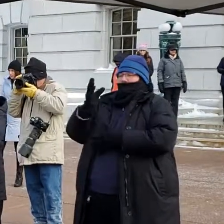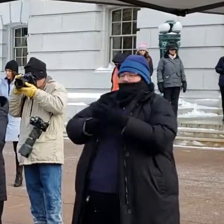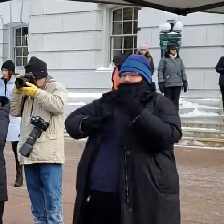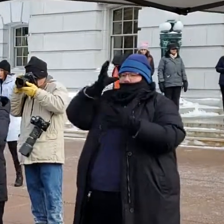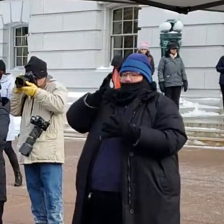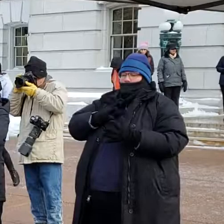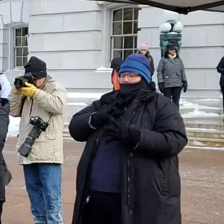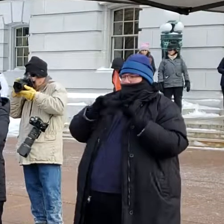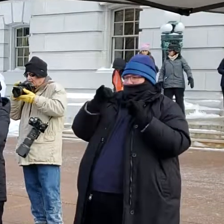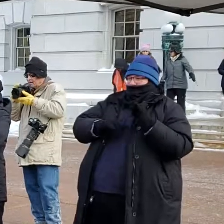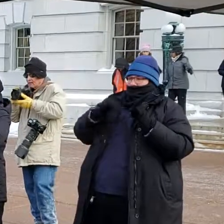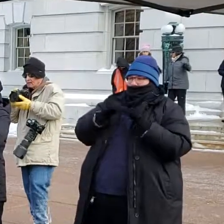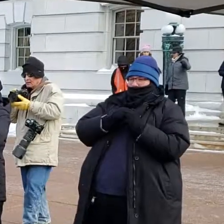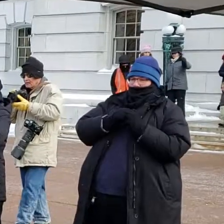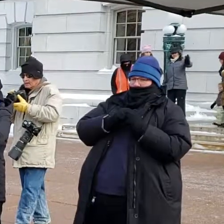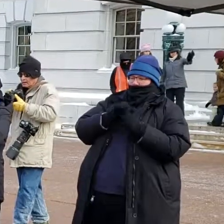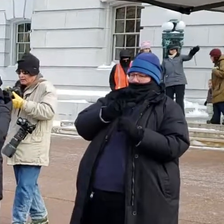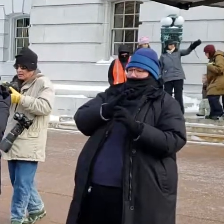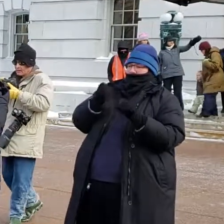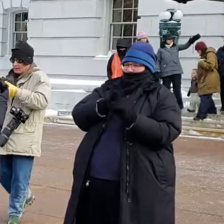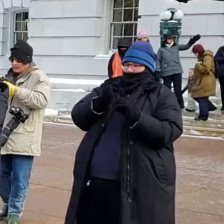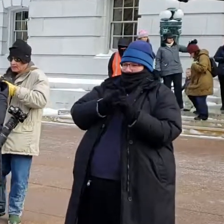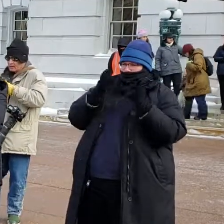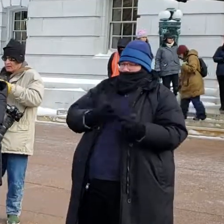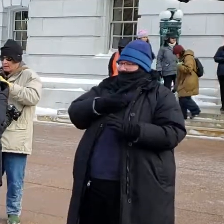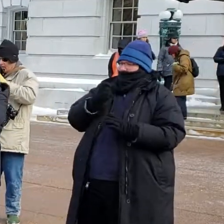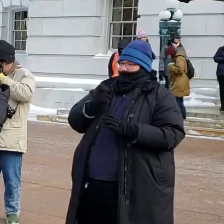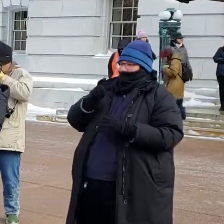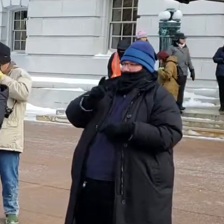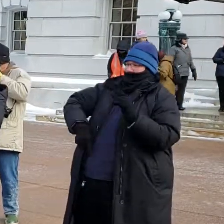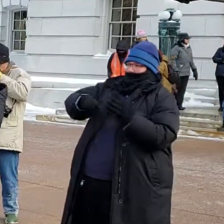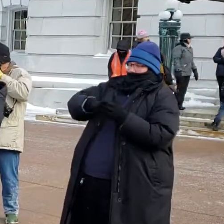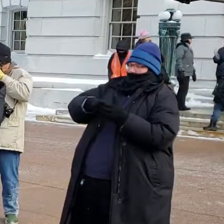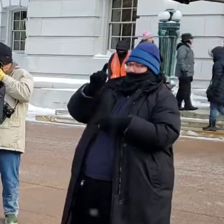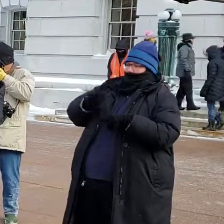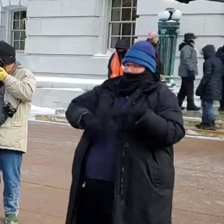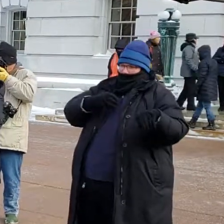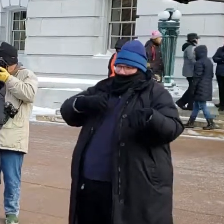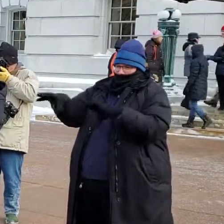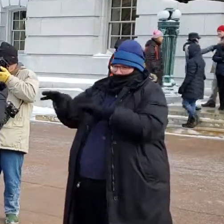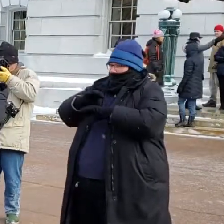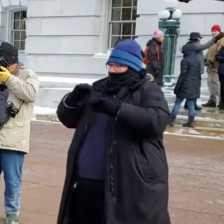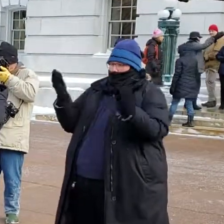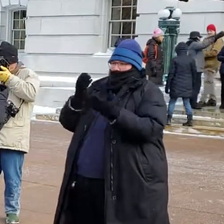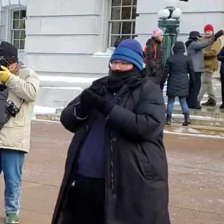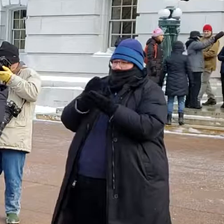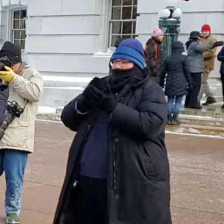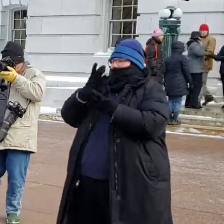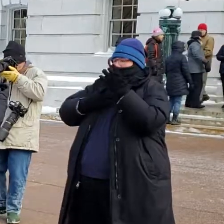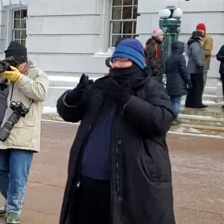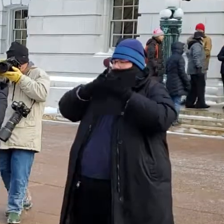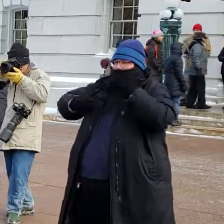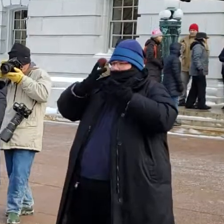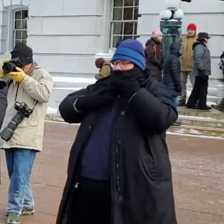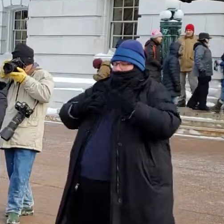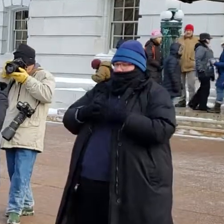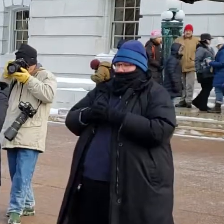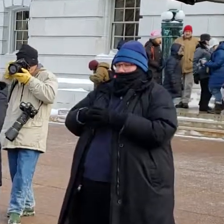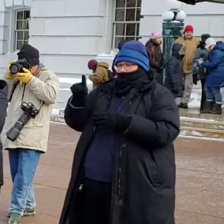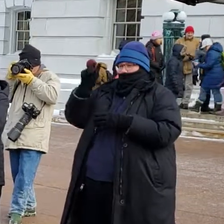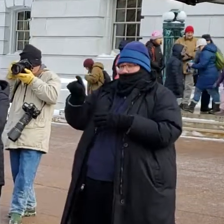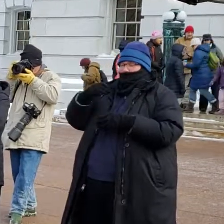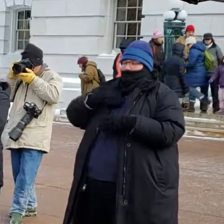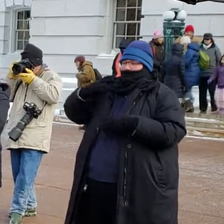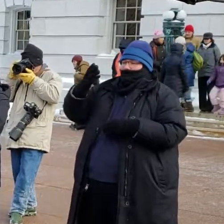And finally, Badger Care for All, including universal free access to high quality reproductive health care,